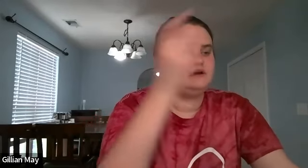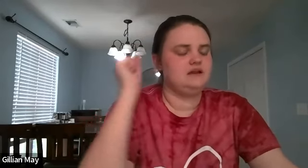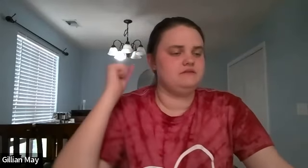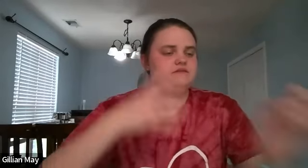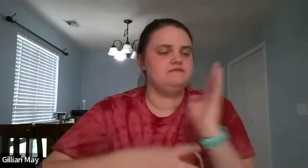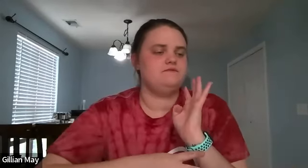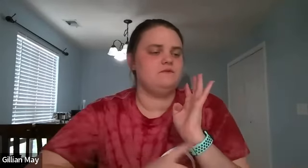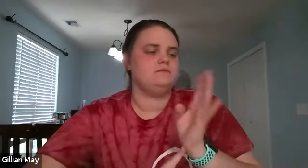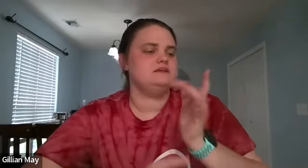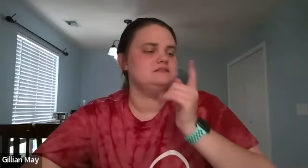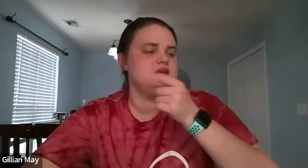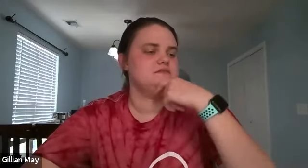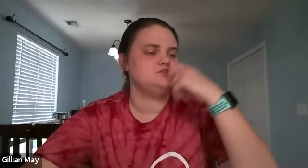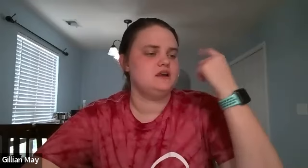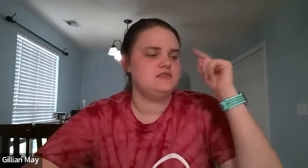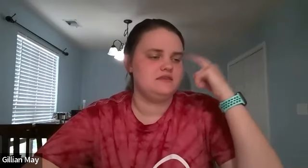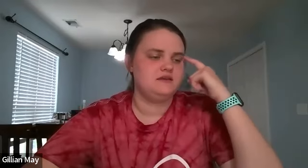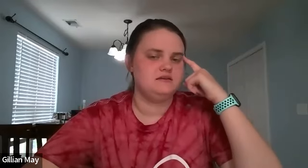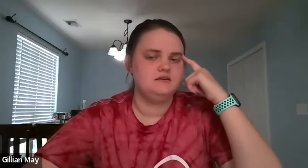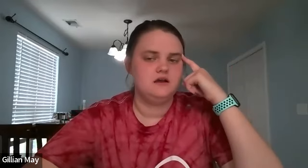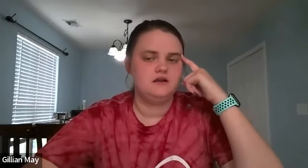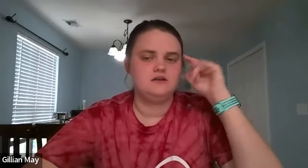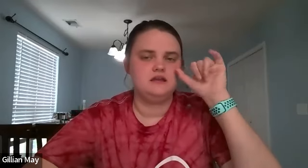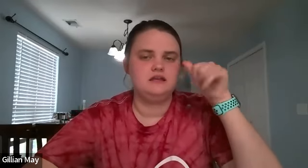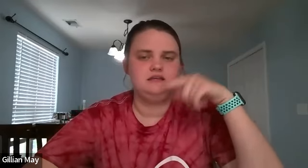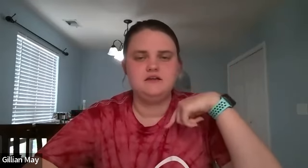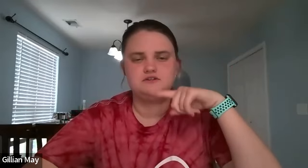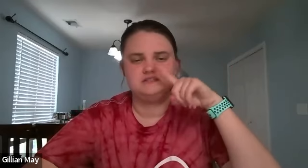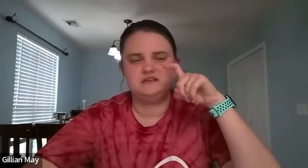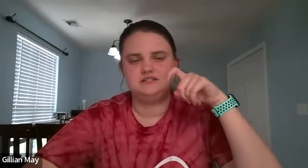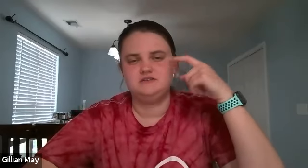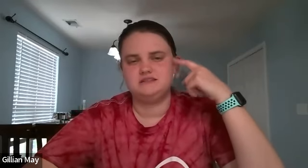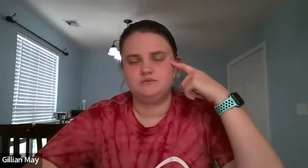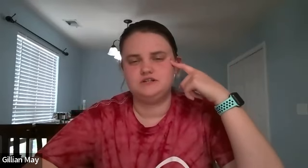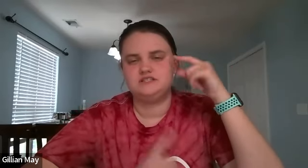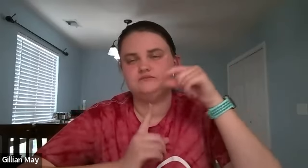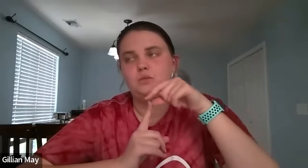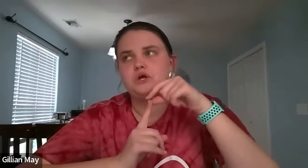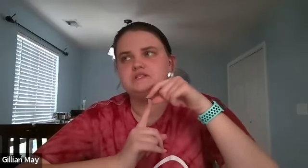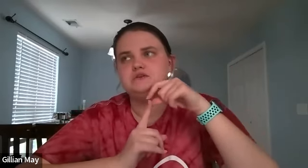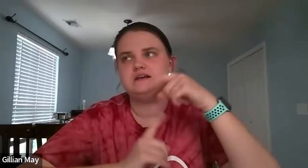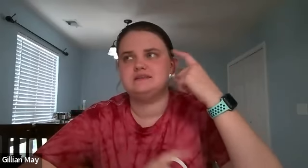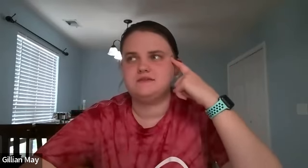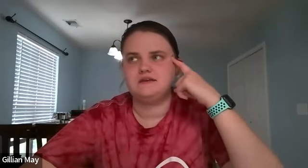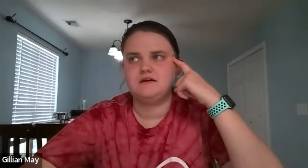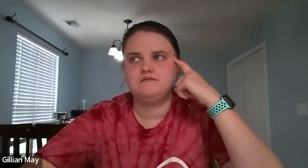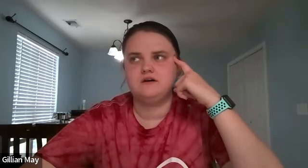know we have like 4 minutes left. I'm trying to think. Are there any other signs words that you guys can think of?